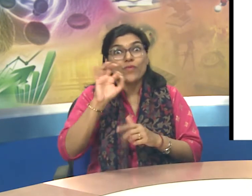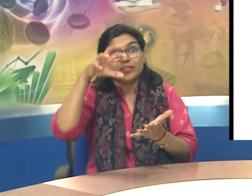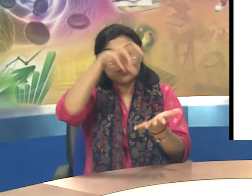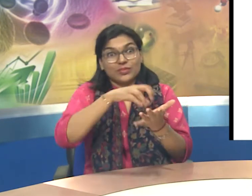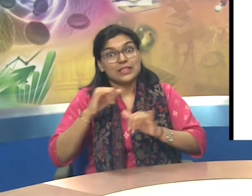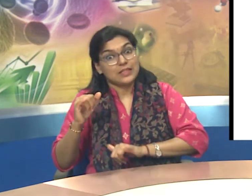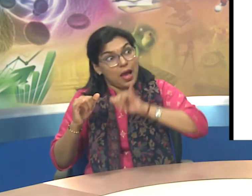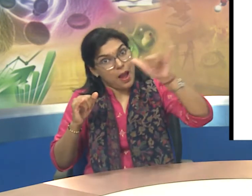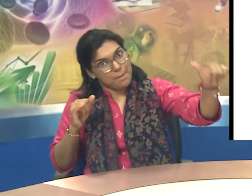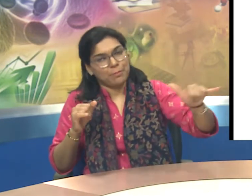desired